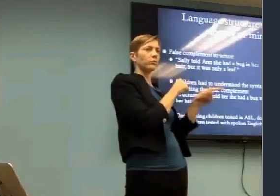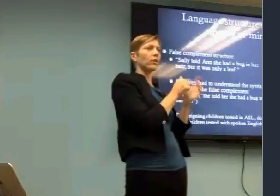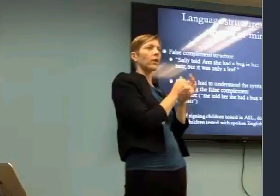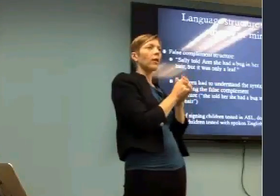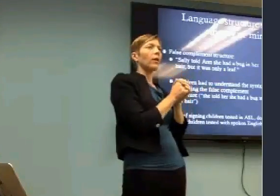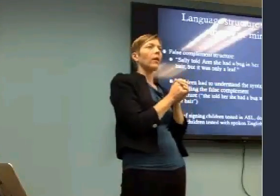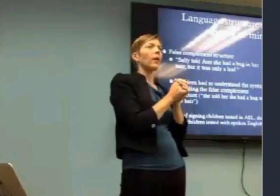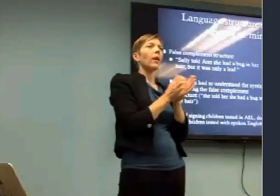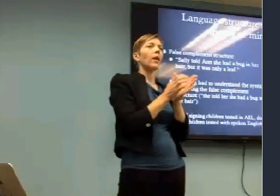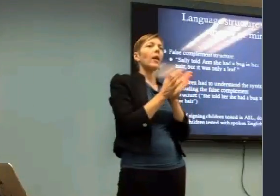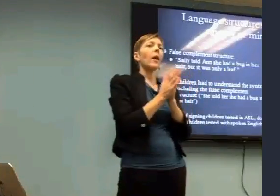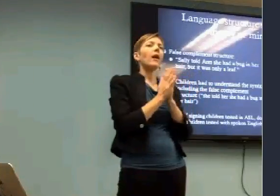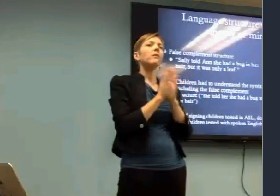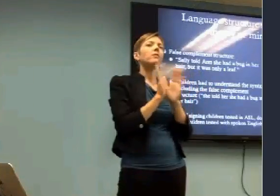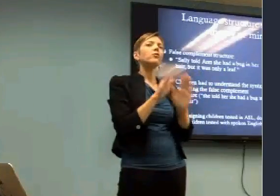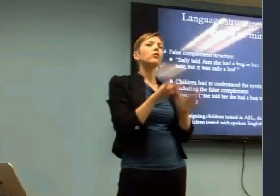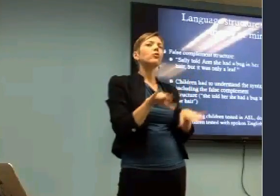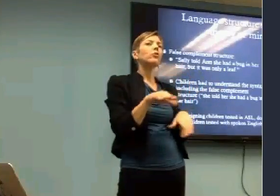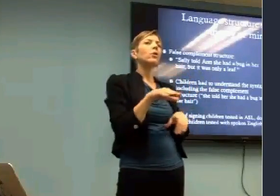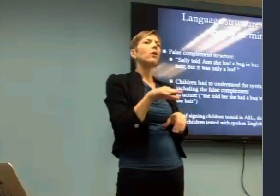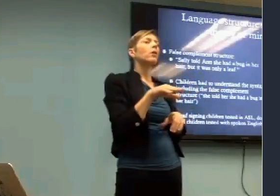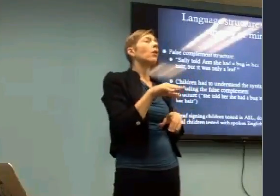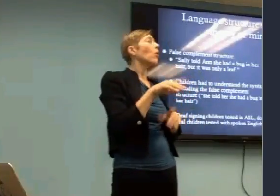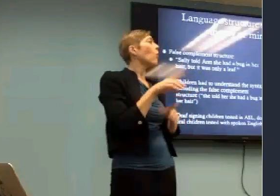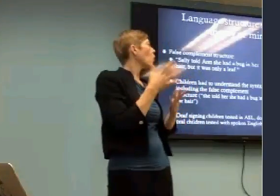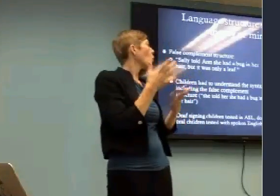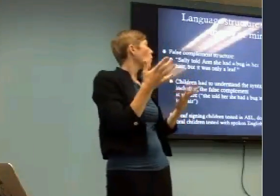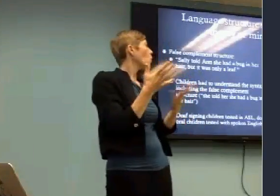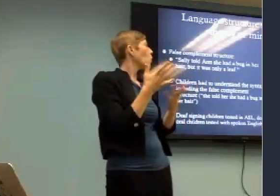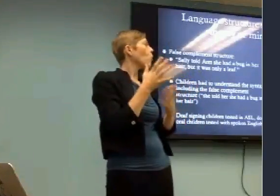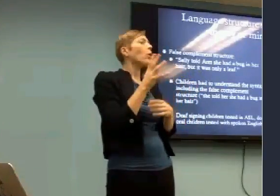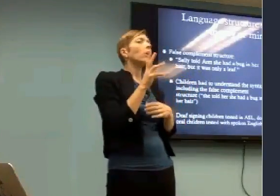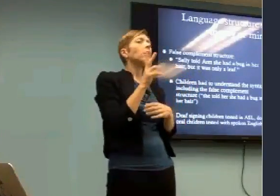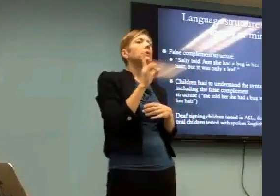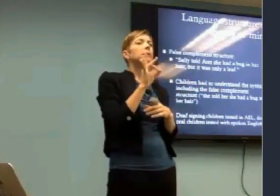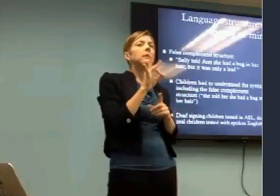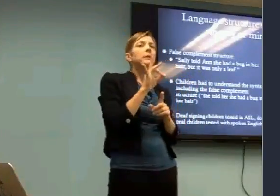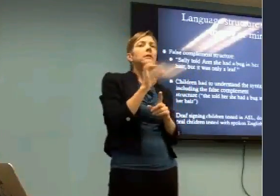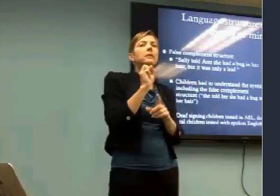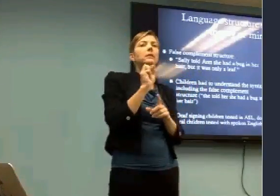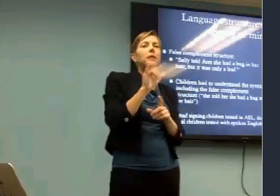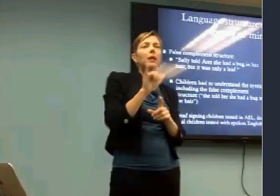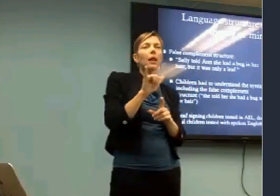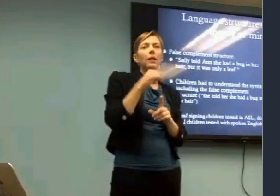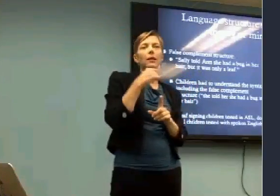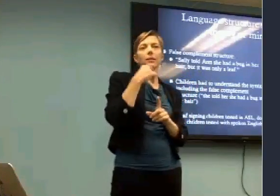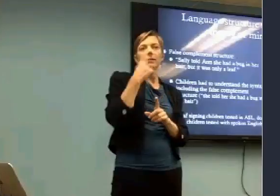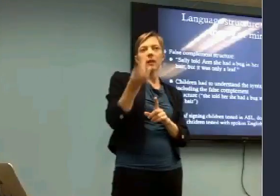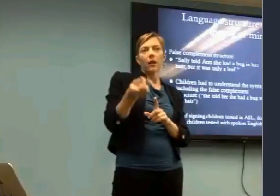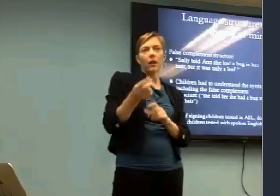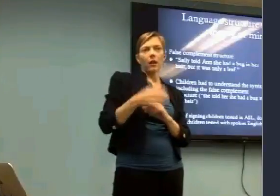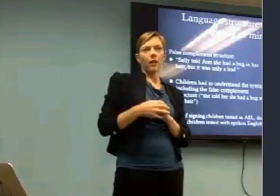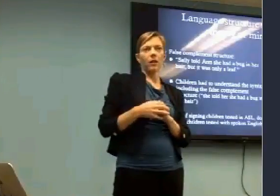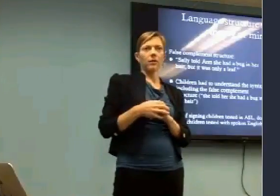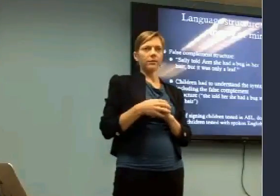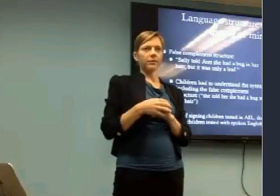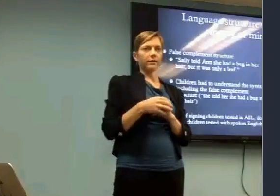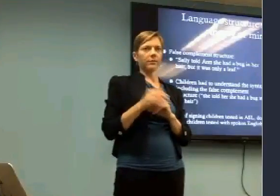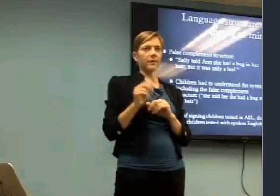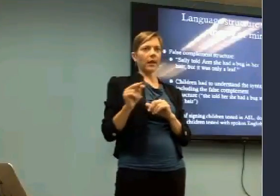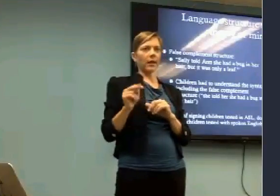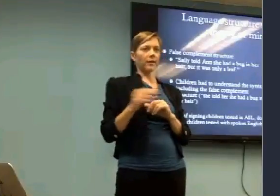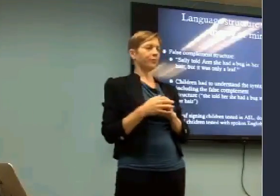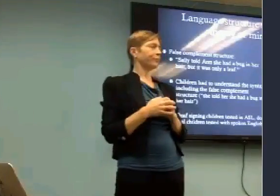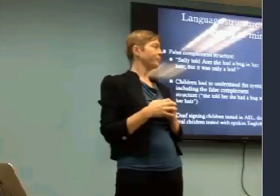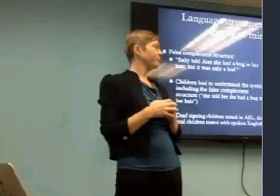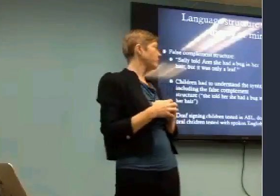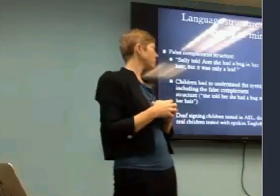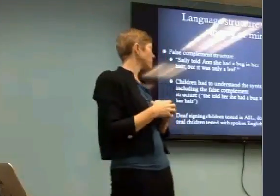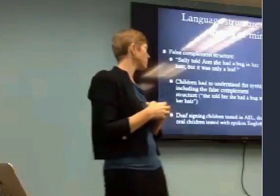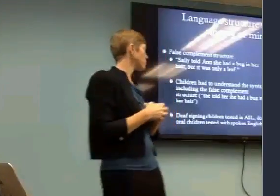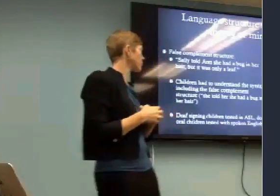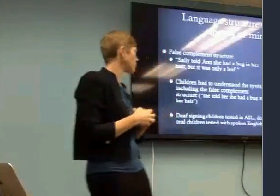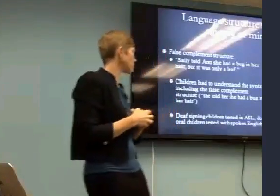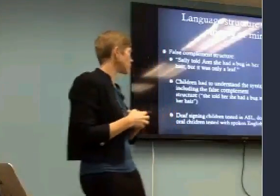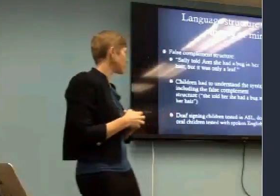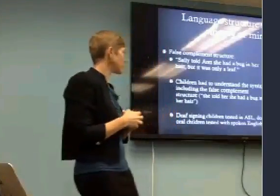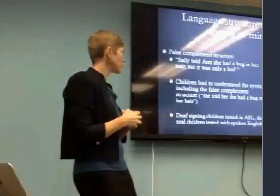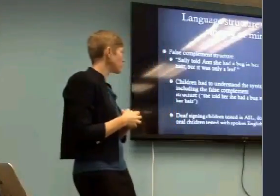false complement structure, and then ask children, what did Sally tell Anne?